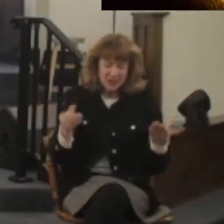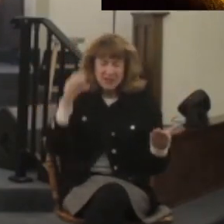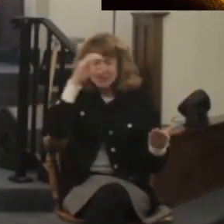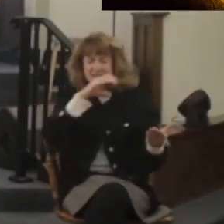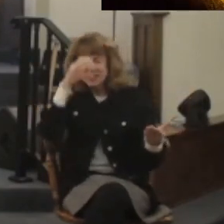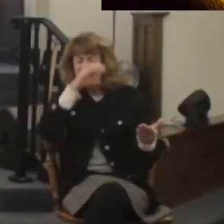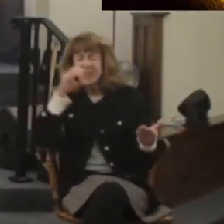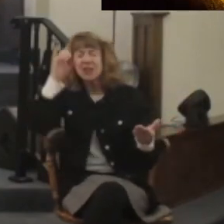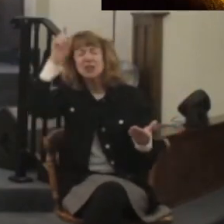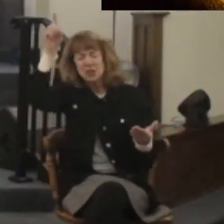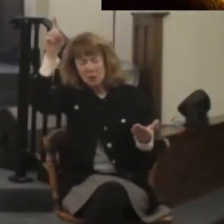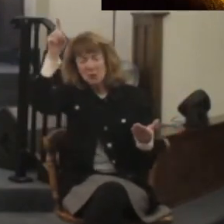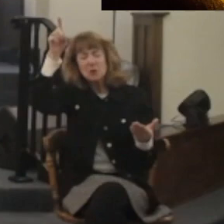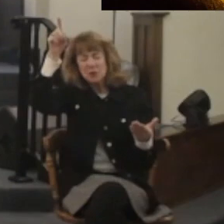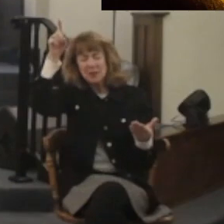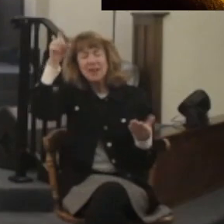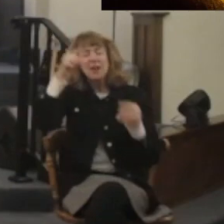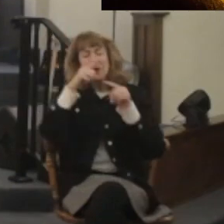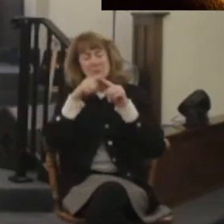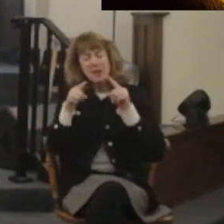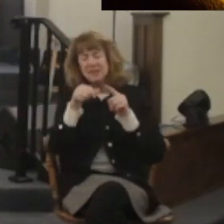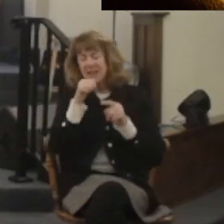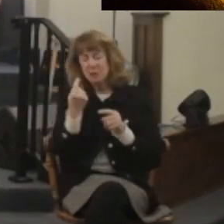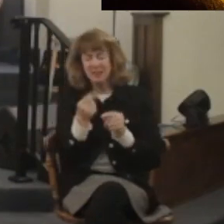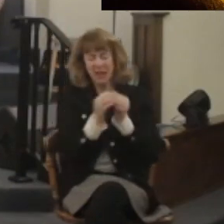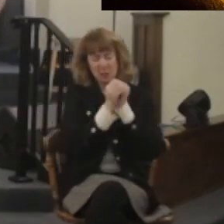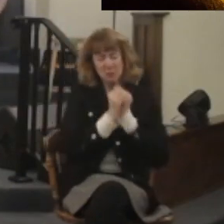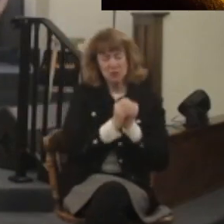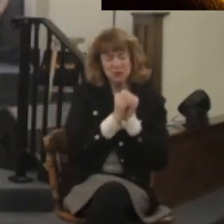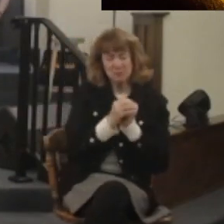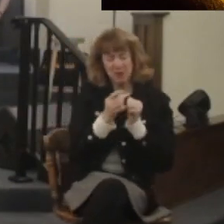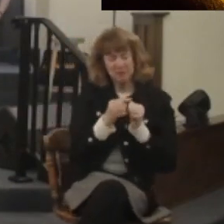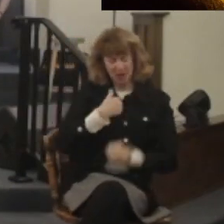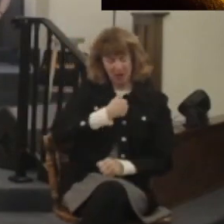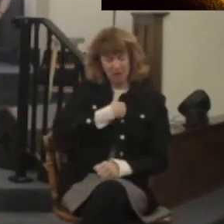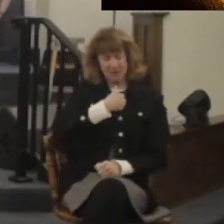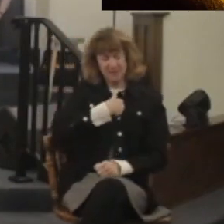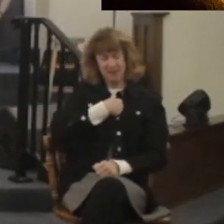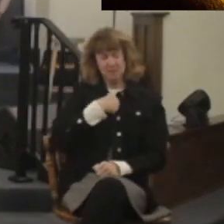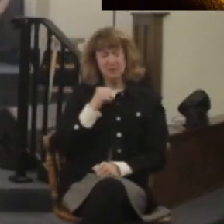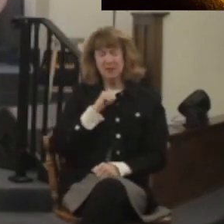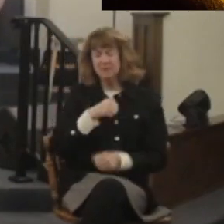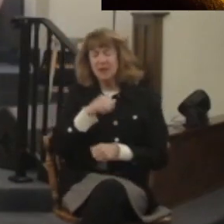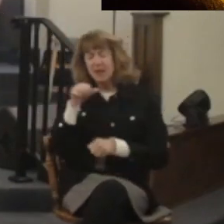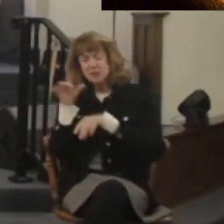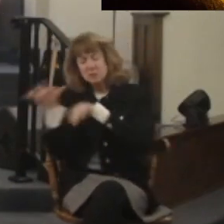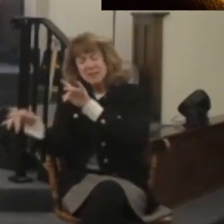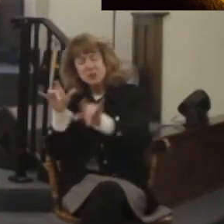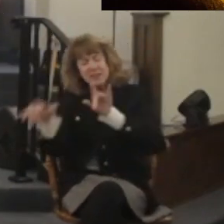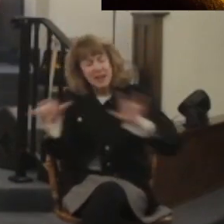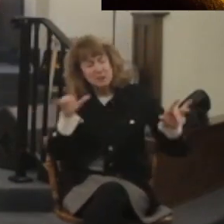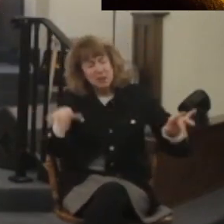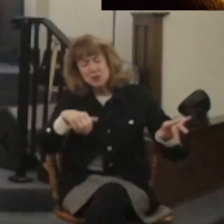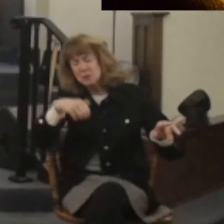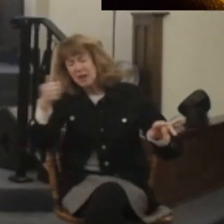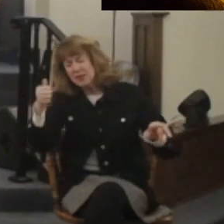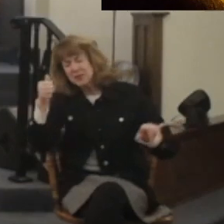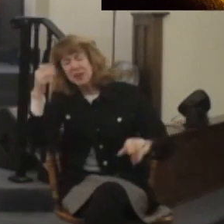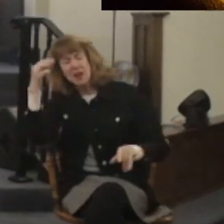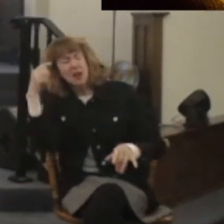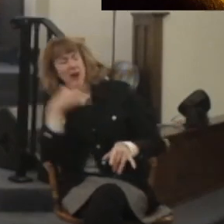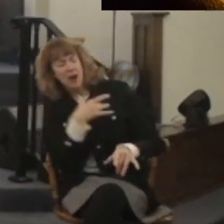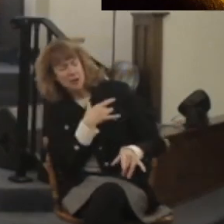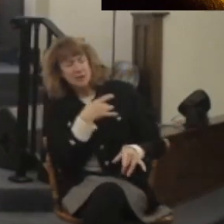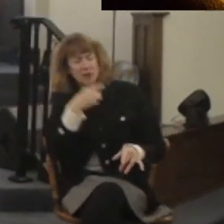Not just that is of worship, but a revival of heart and mind and soul, that we can be people